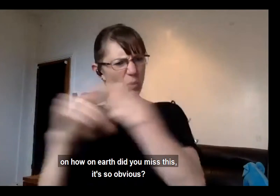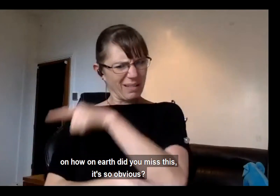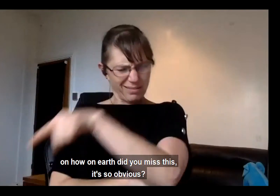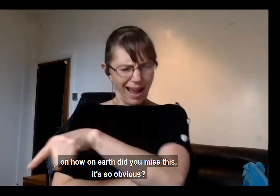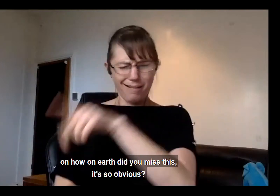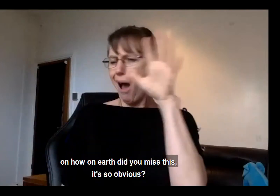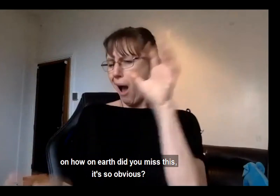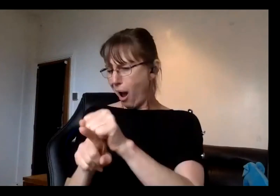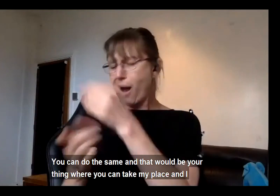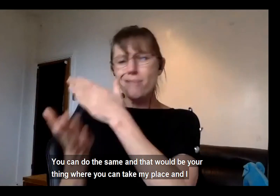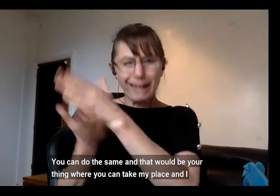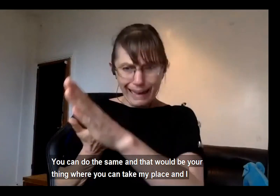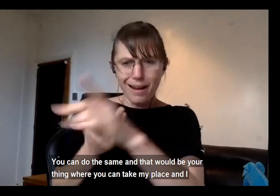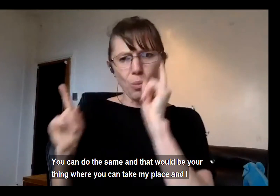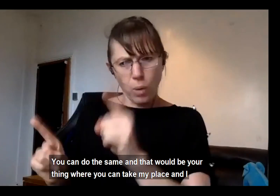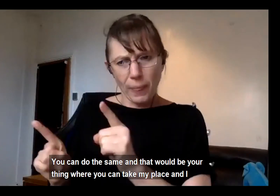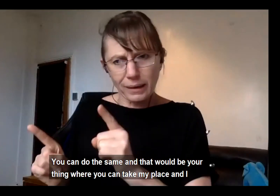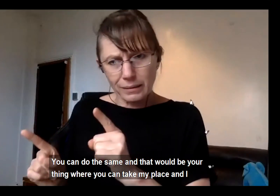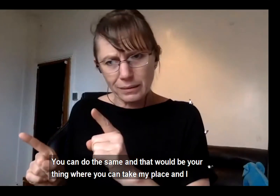obvious.